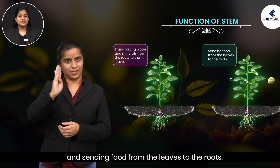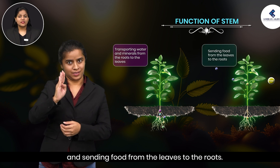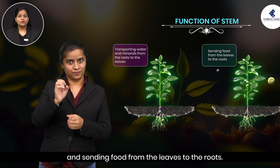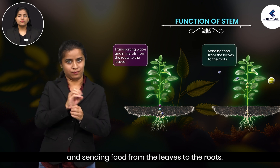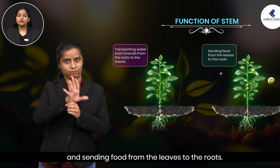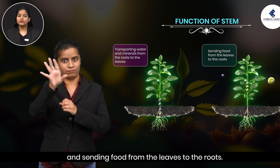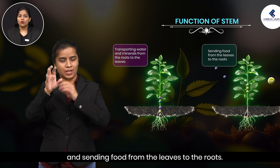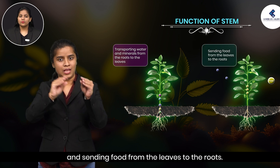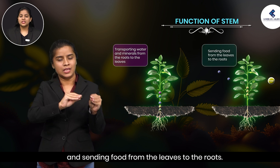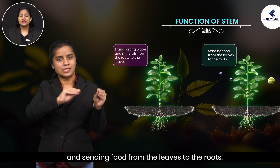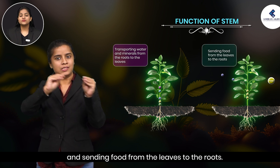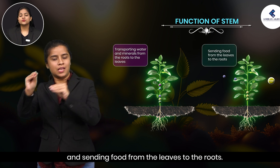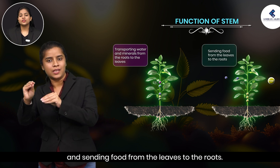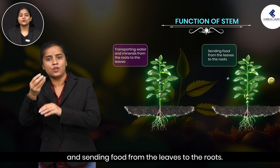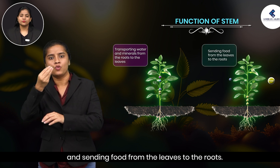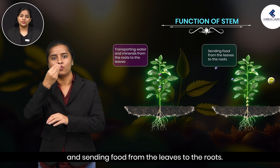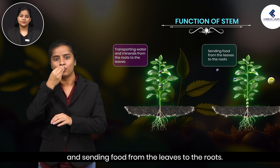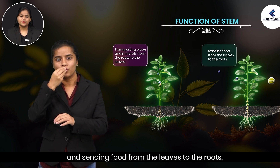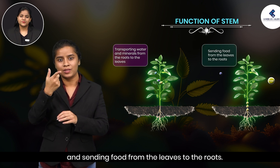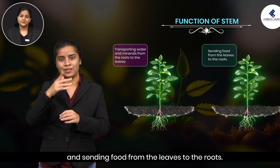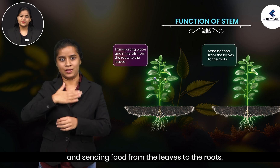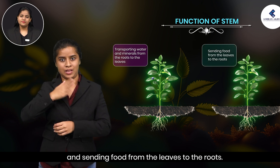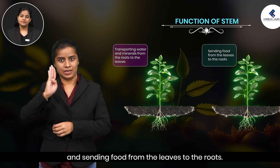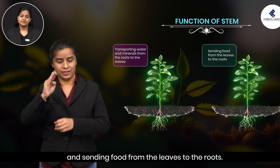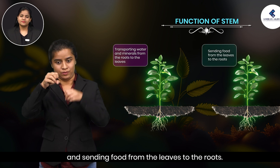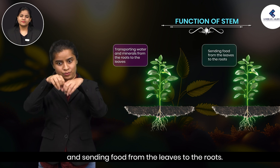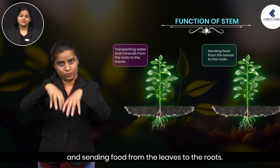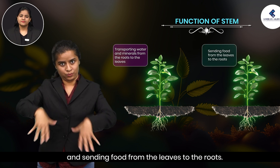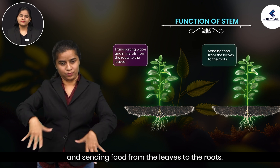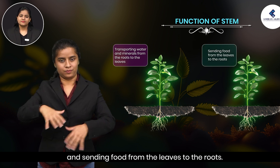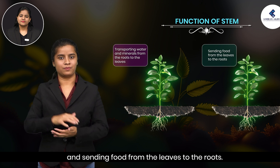and sending food from the leaves to the roots.